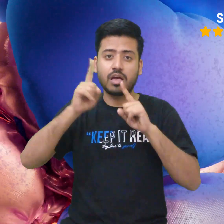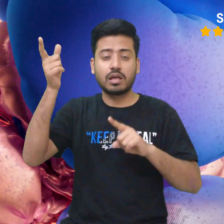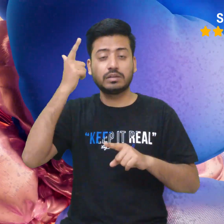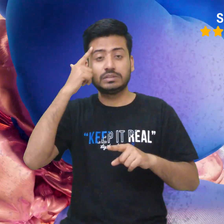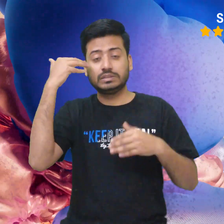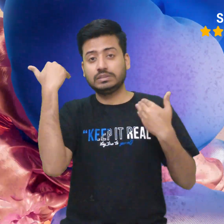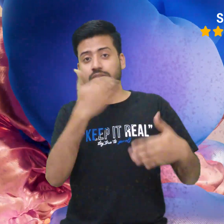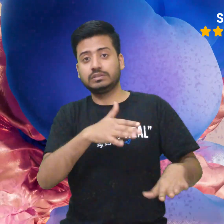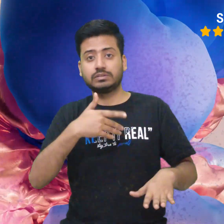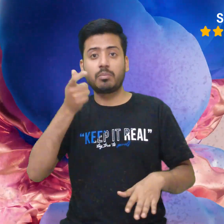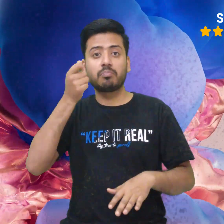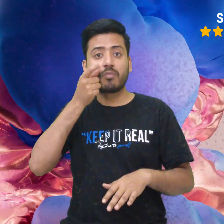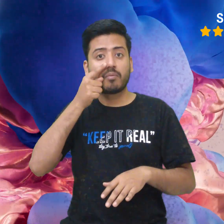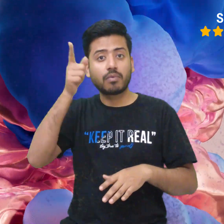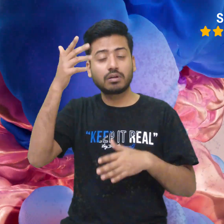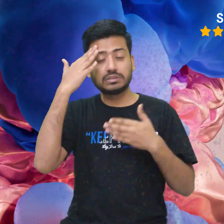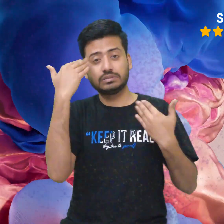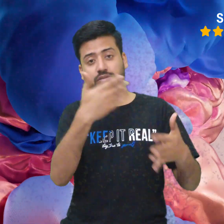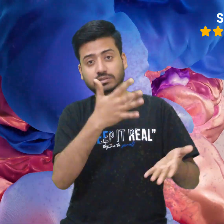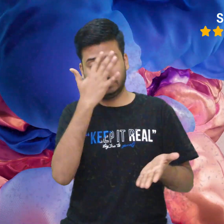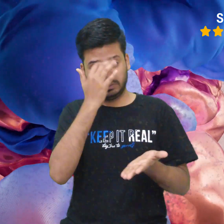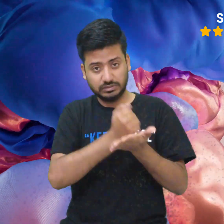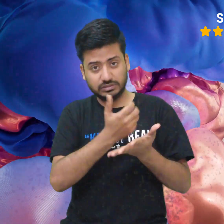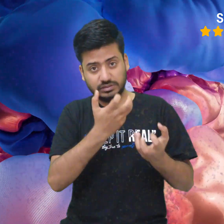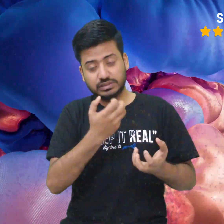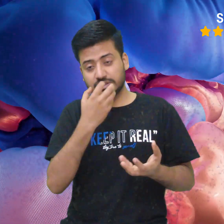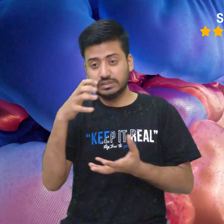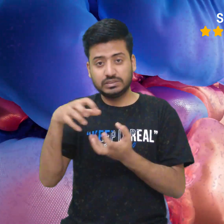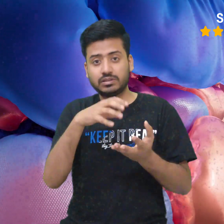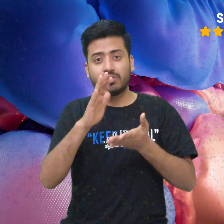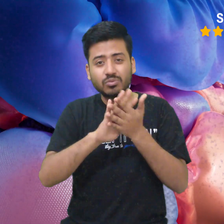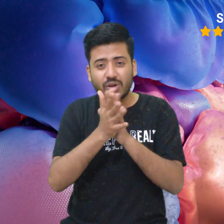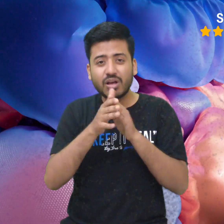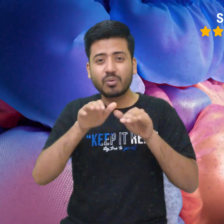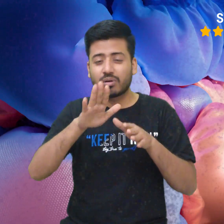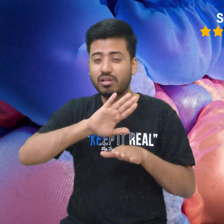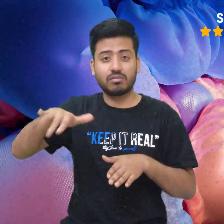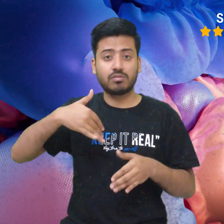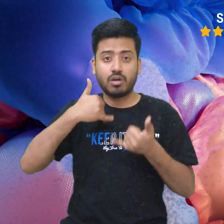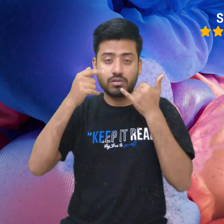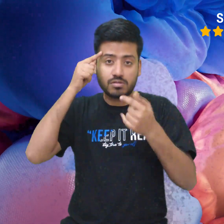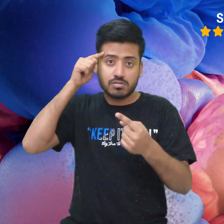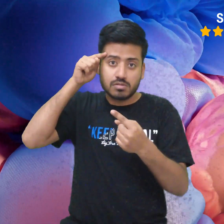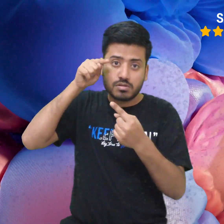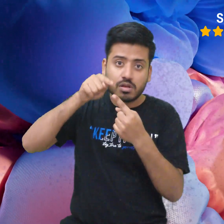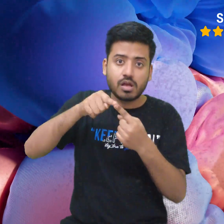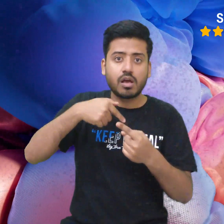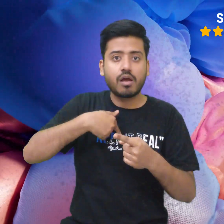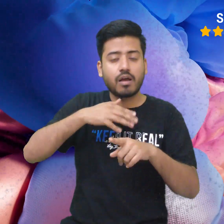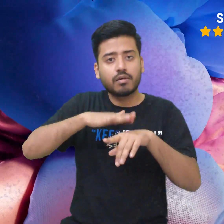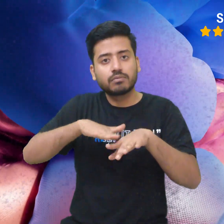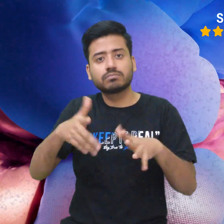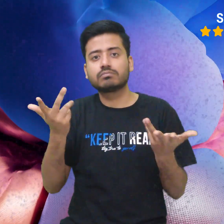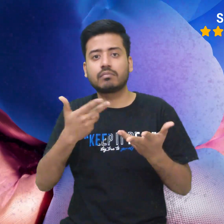noodles lead to kidney stones? Doctors explain dietary risk factors and prevention tips. Recently,